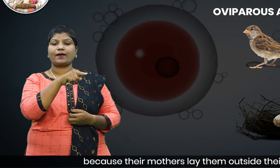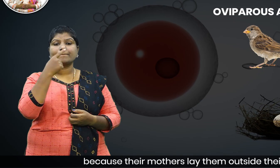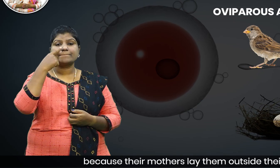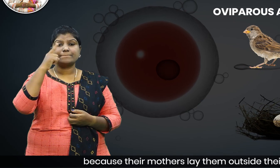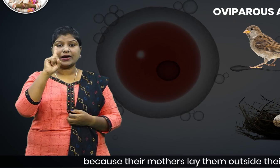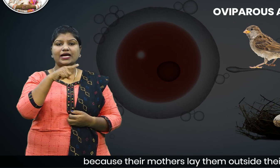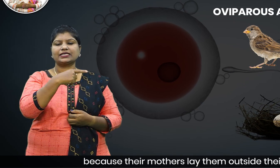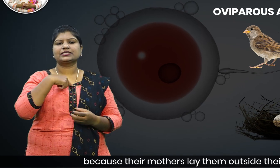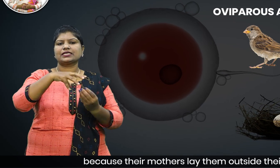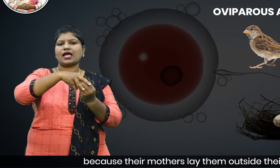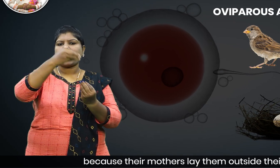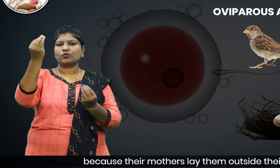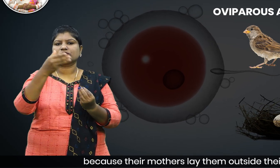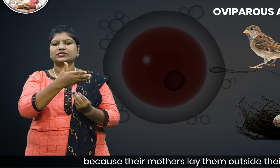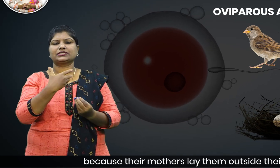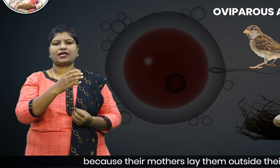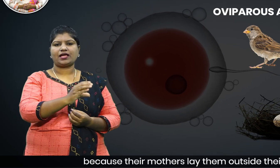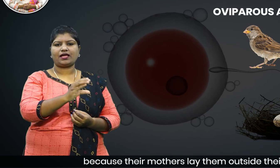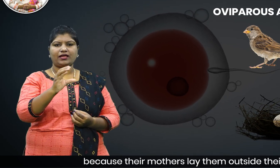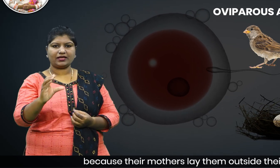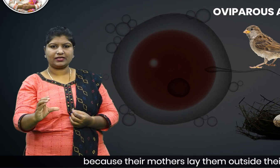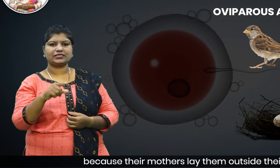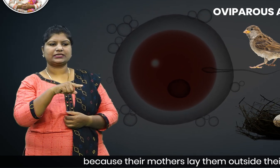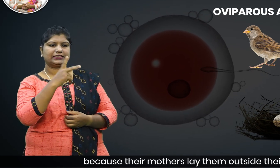them outside their bodies.